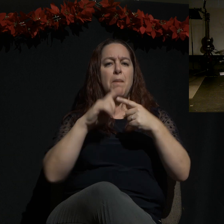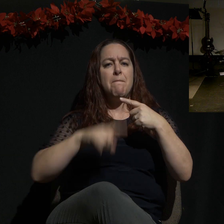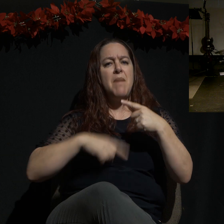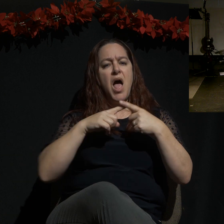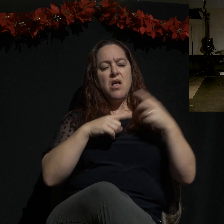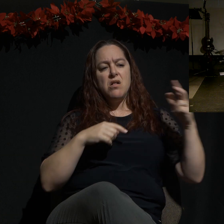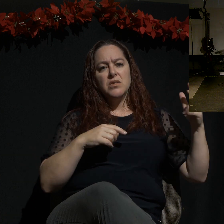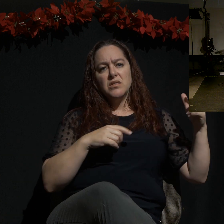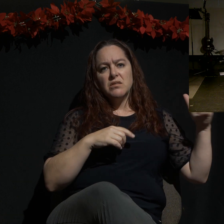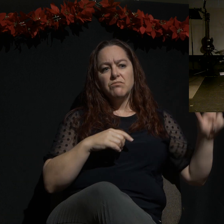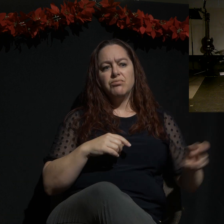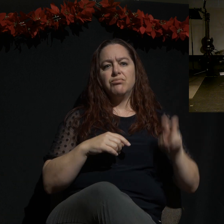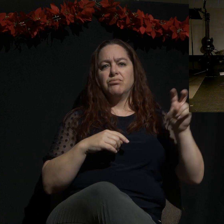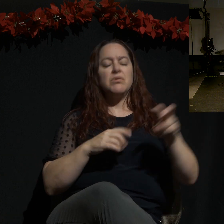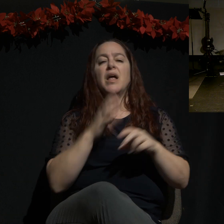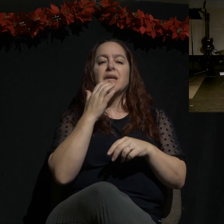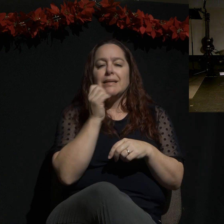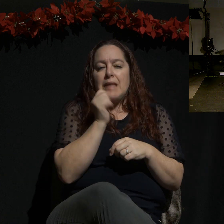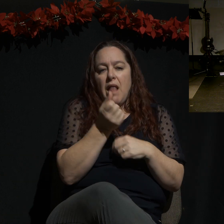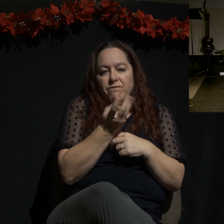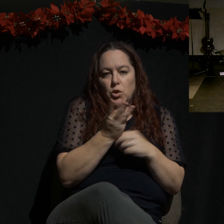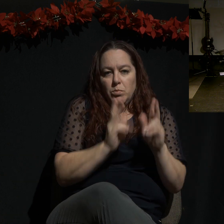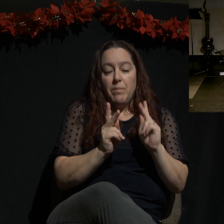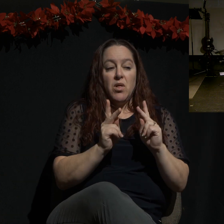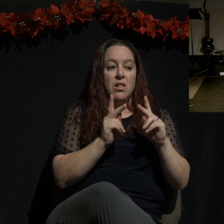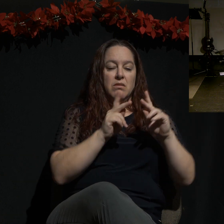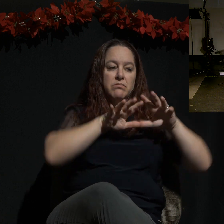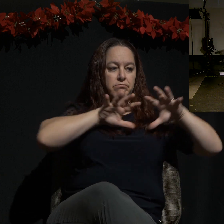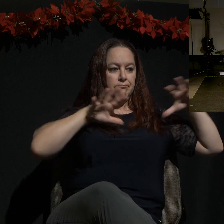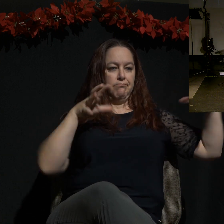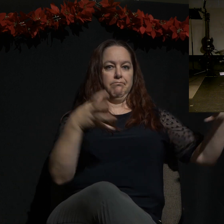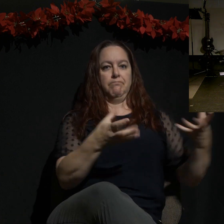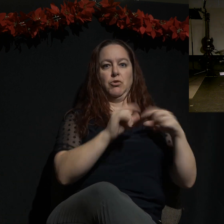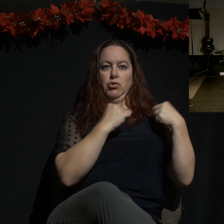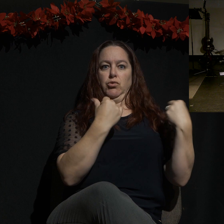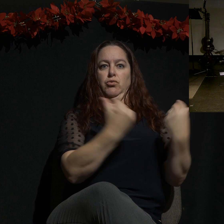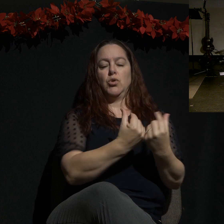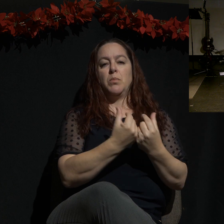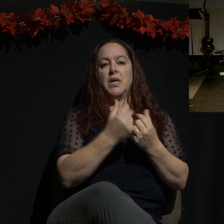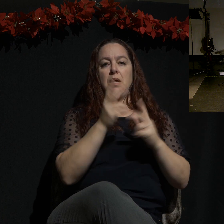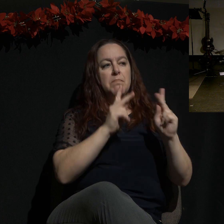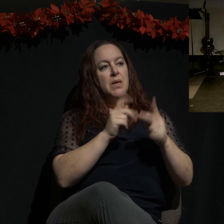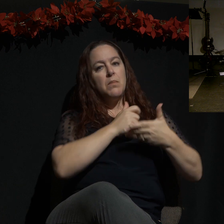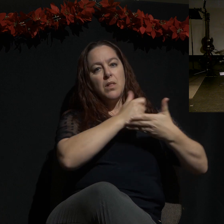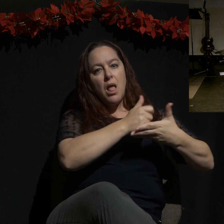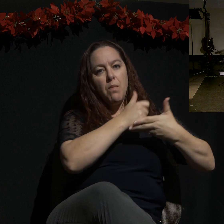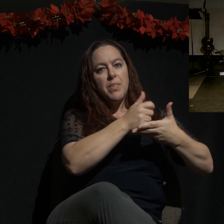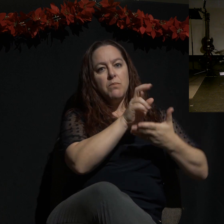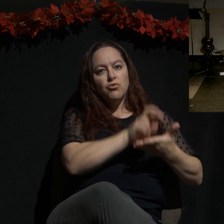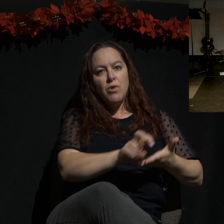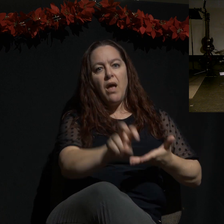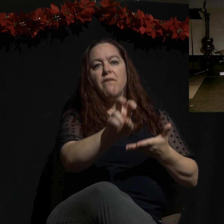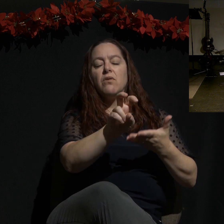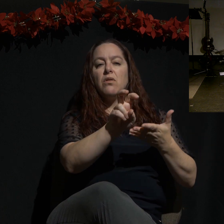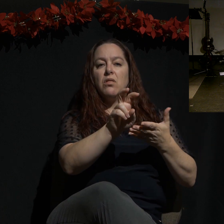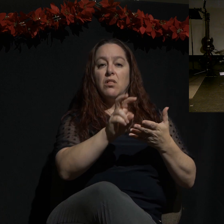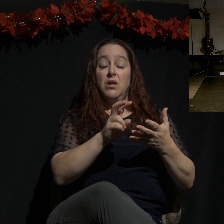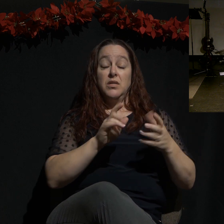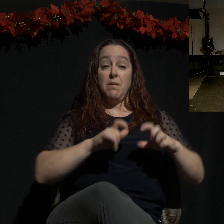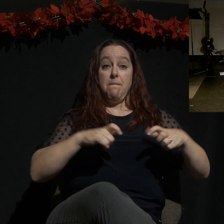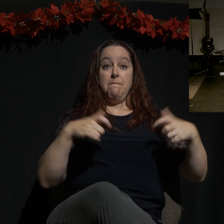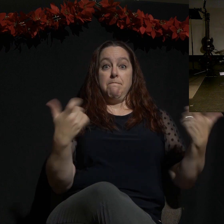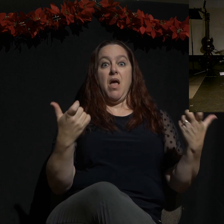It wasn't just a couple people. They probably had entourage with them. They probably had people to help them. It was a